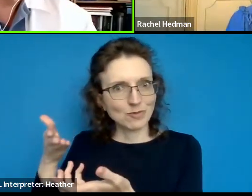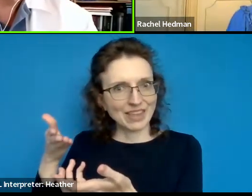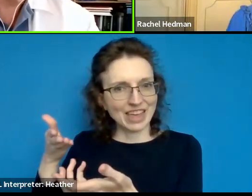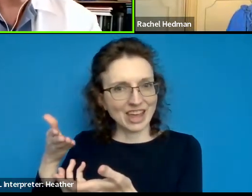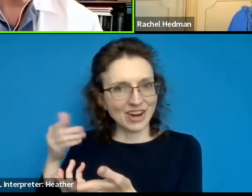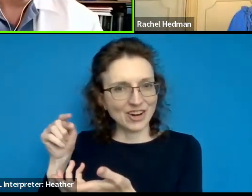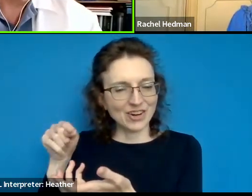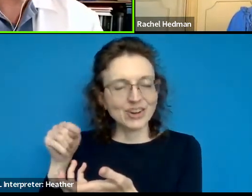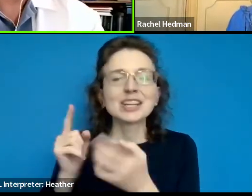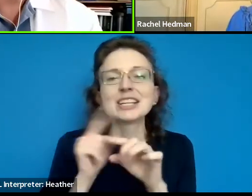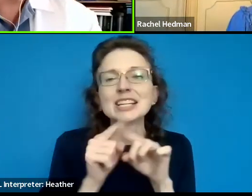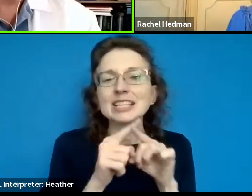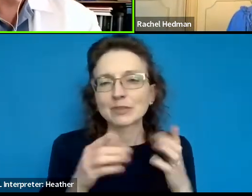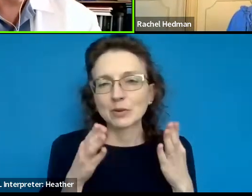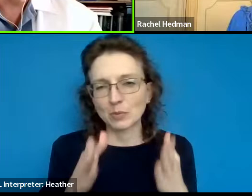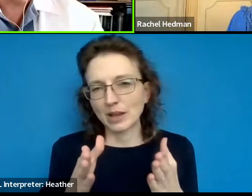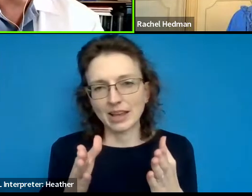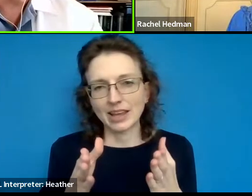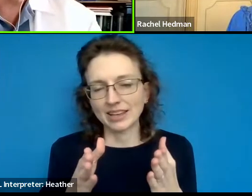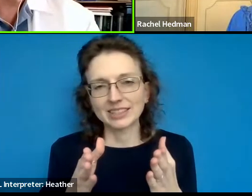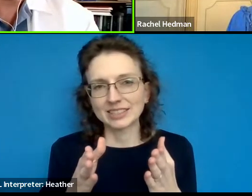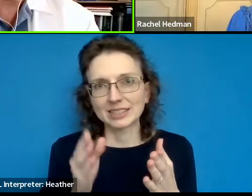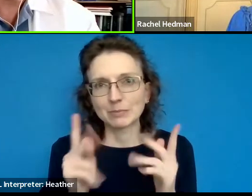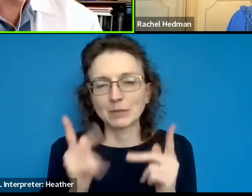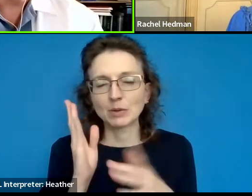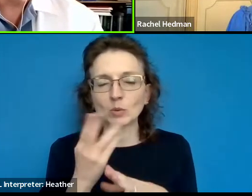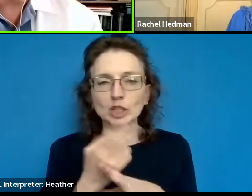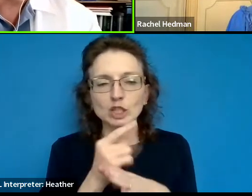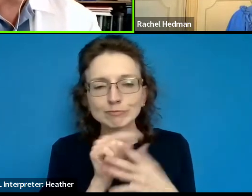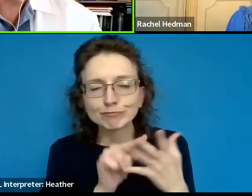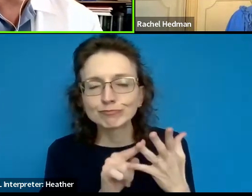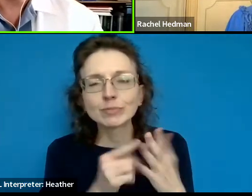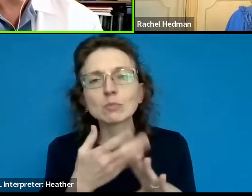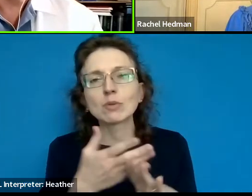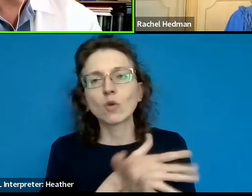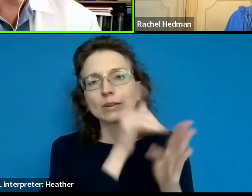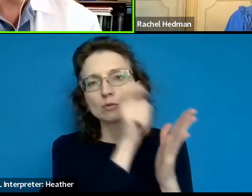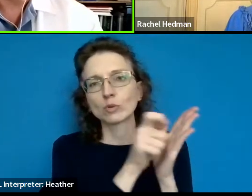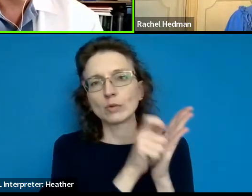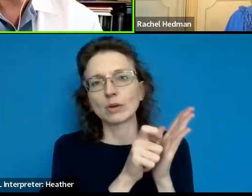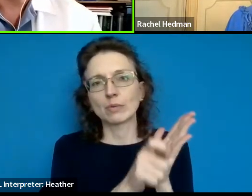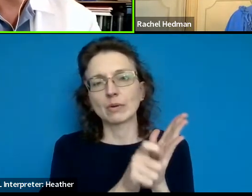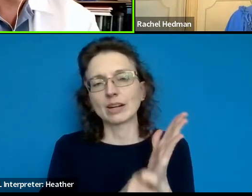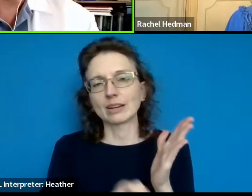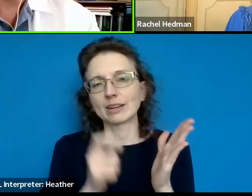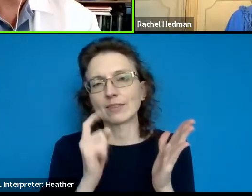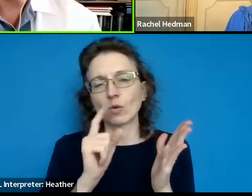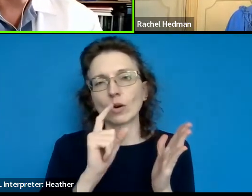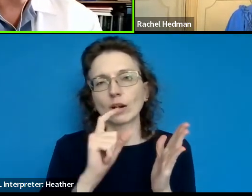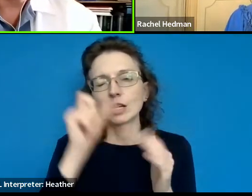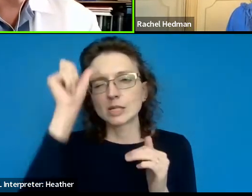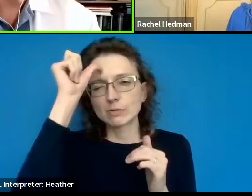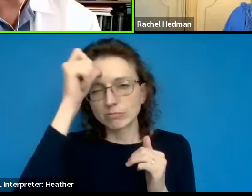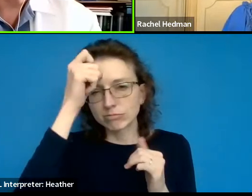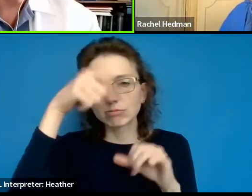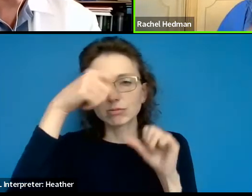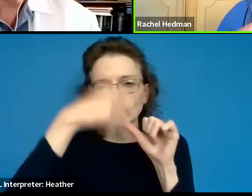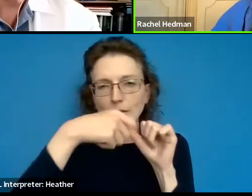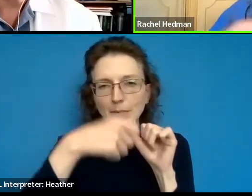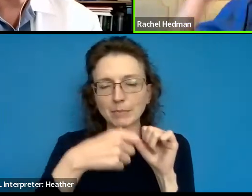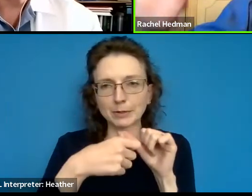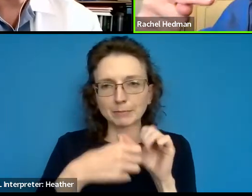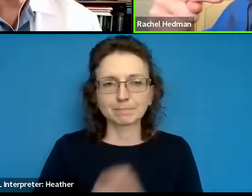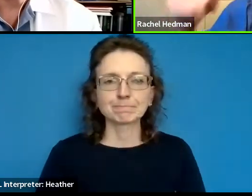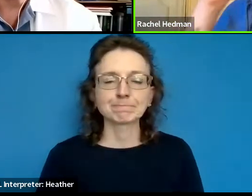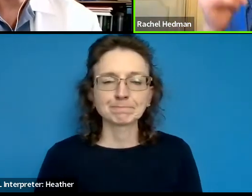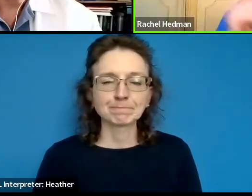that people would use before written words came to help them remember the story. Okay, and actually